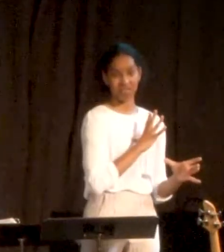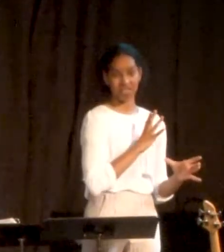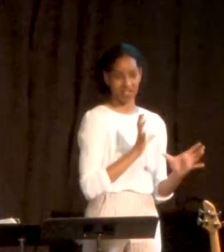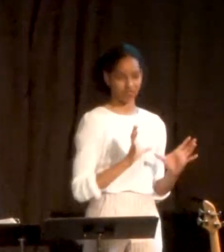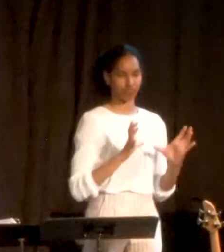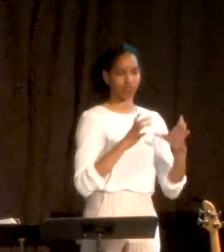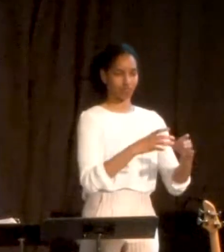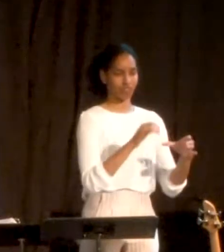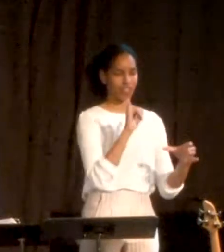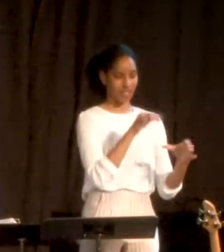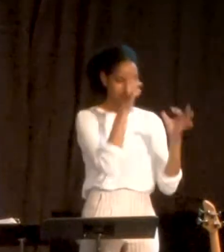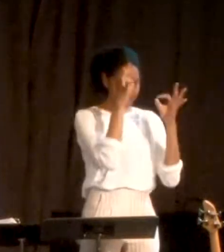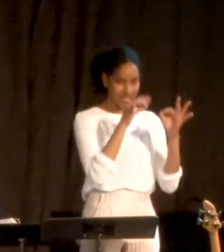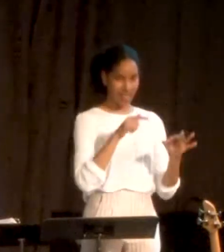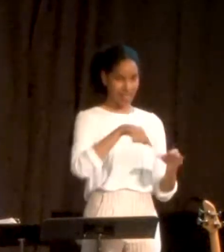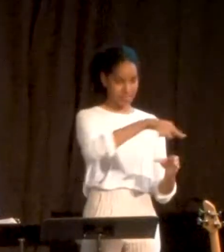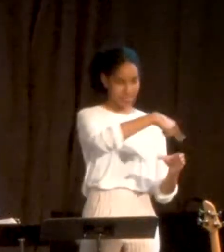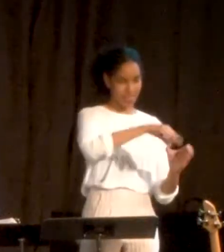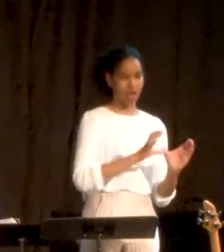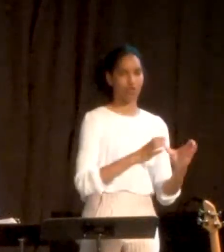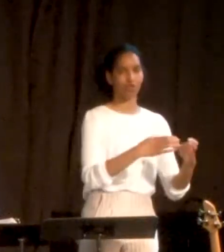This is the word of the Lord.